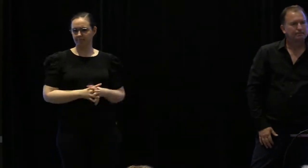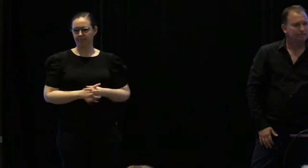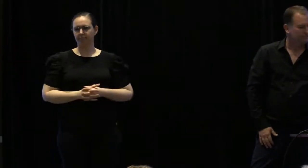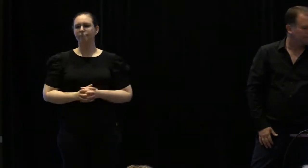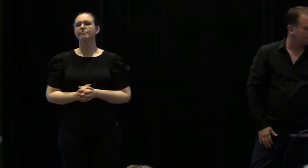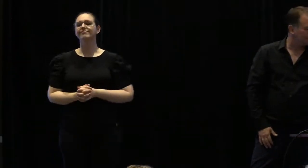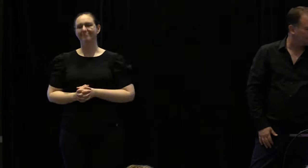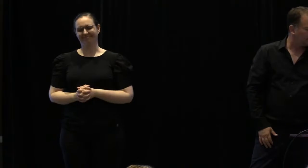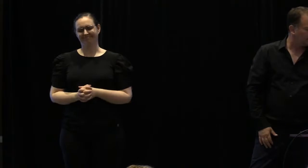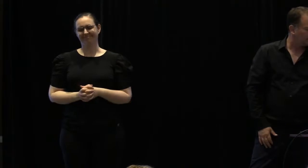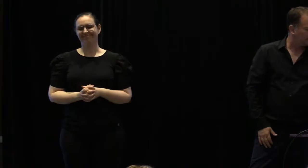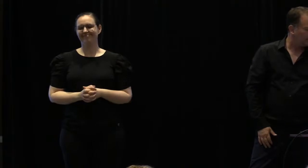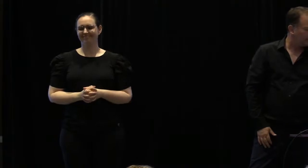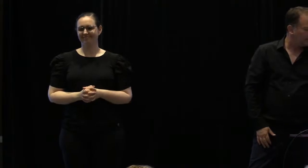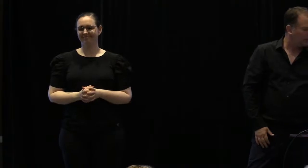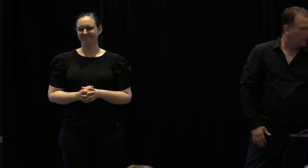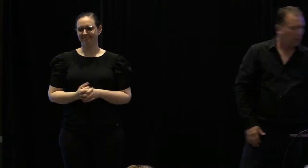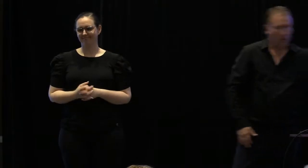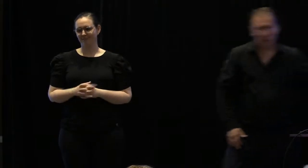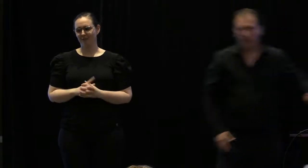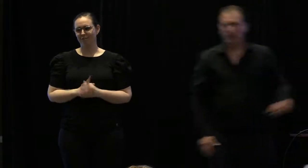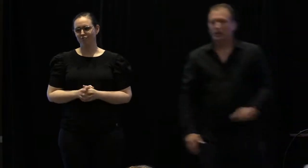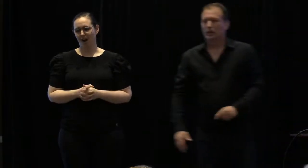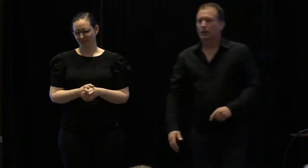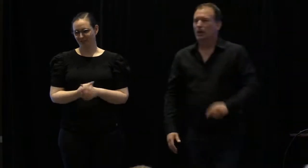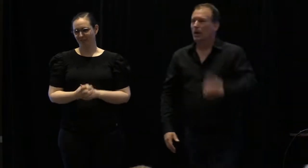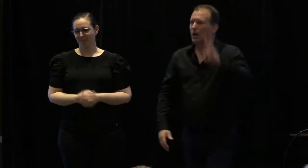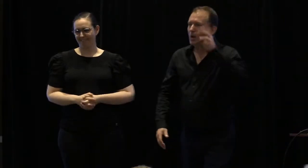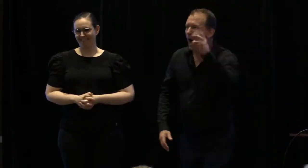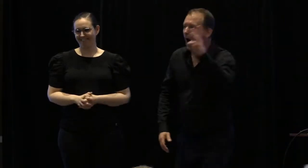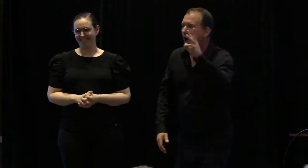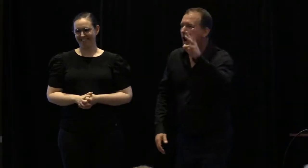director at PHSA's Provincial Language Services.